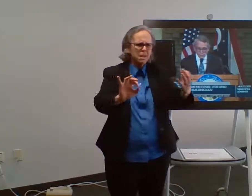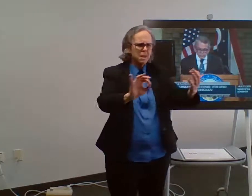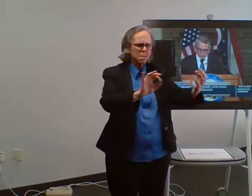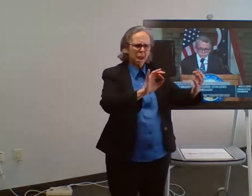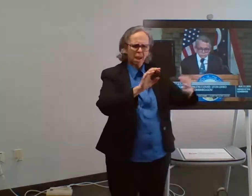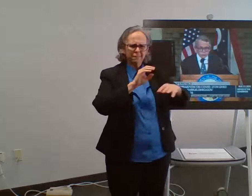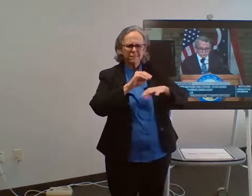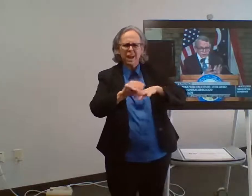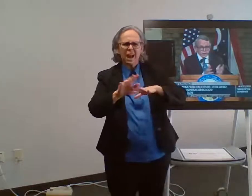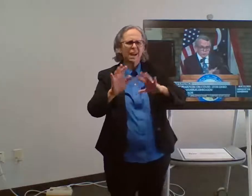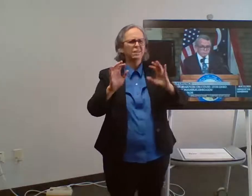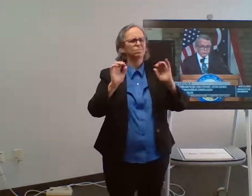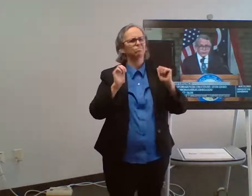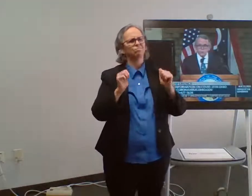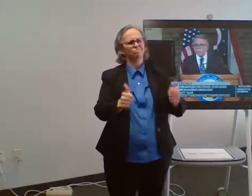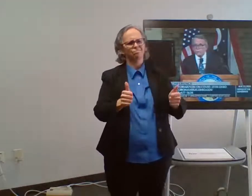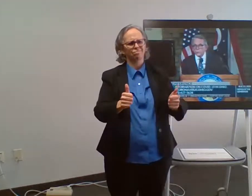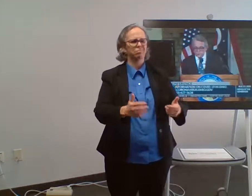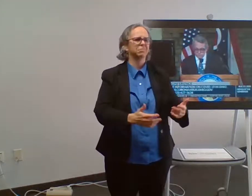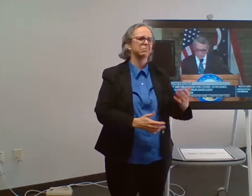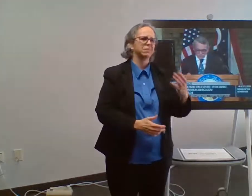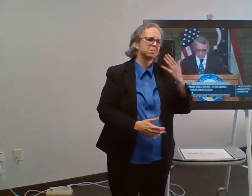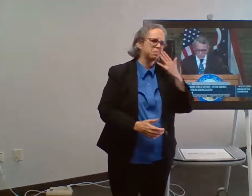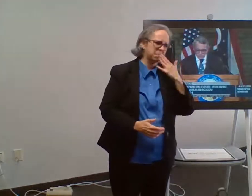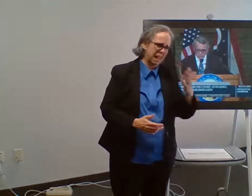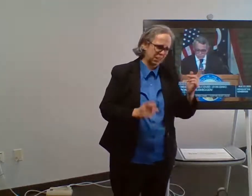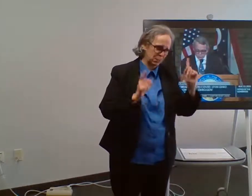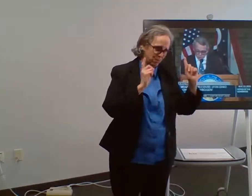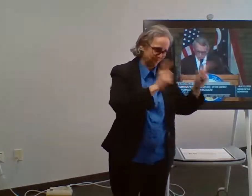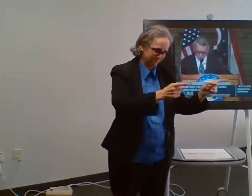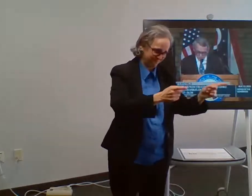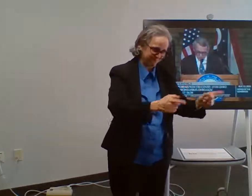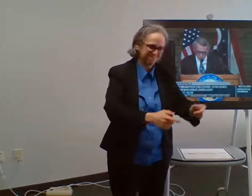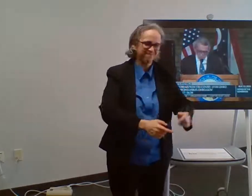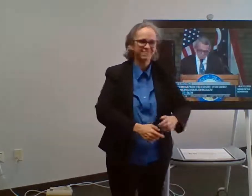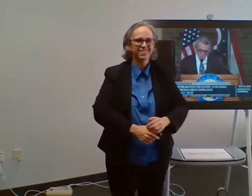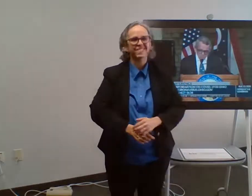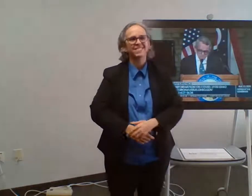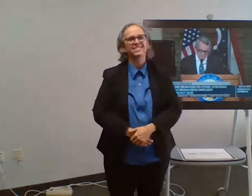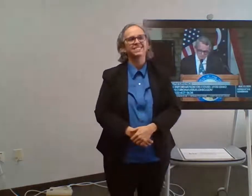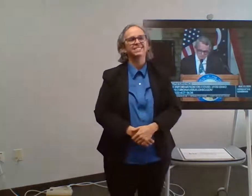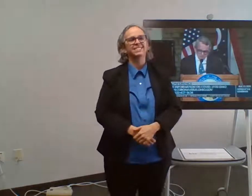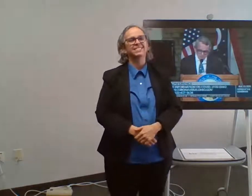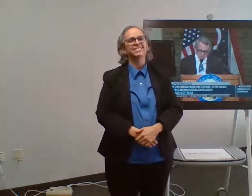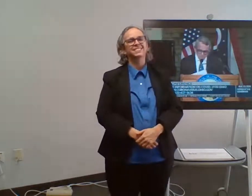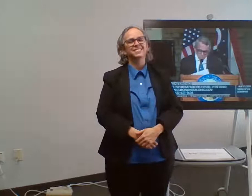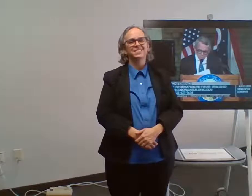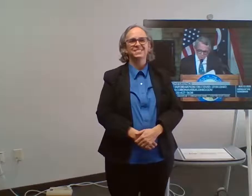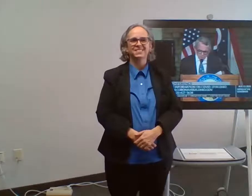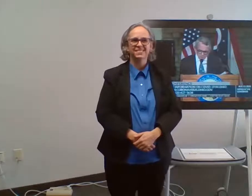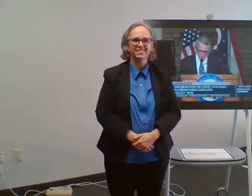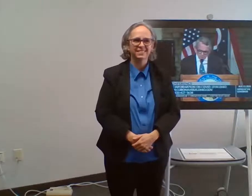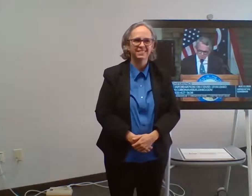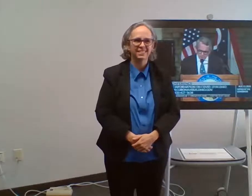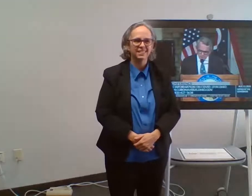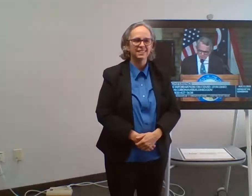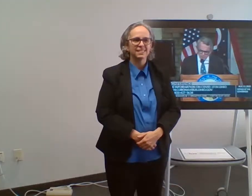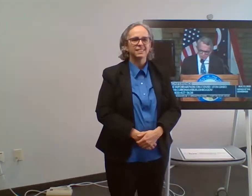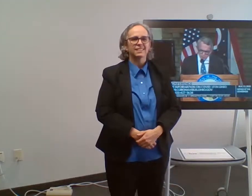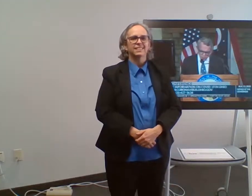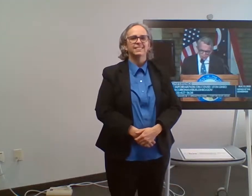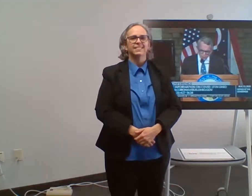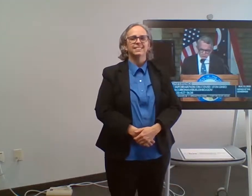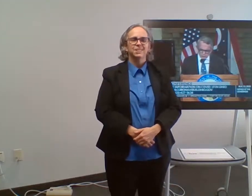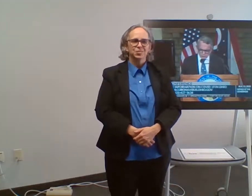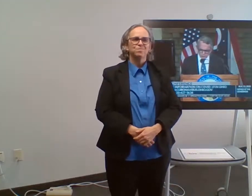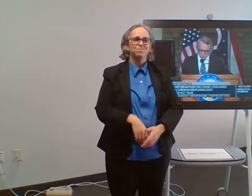keep focusing. So thank you. Thank you both very, very, very much. You know,